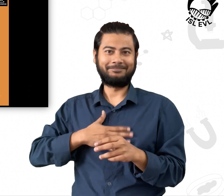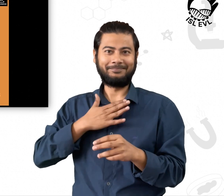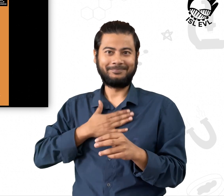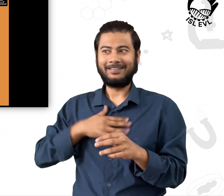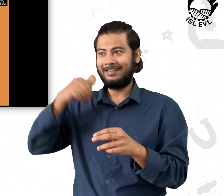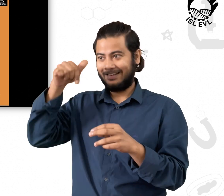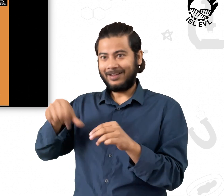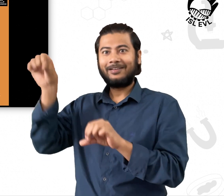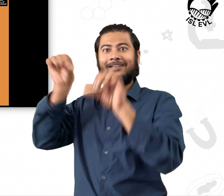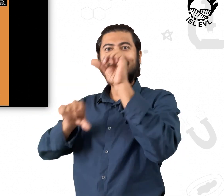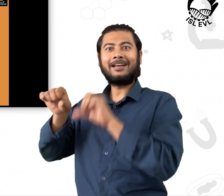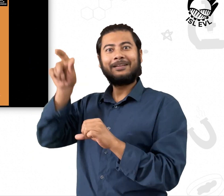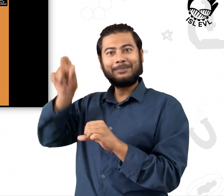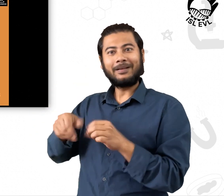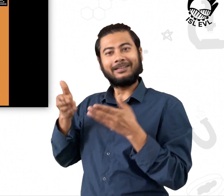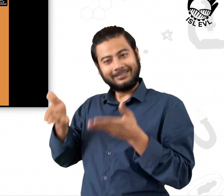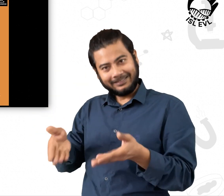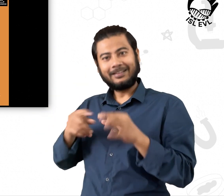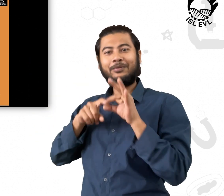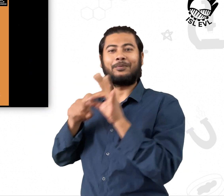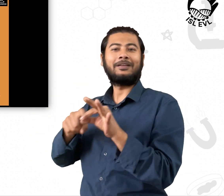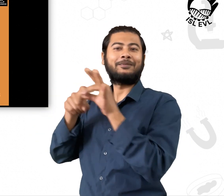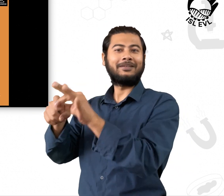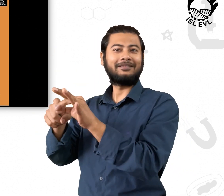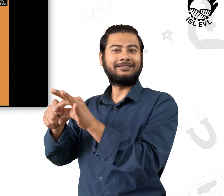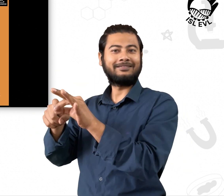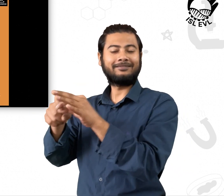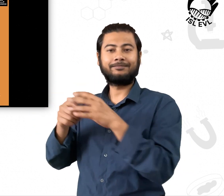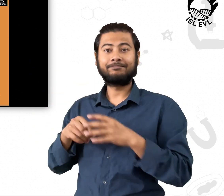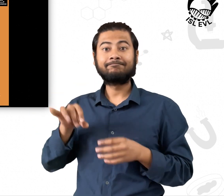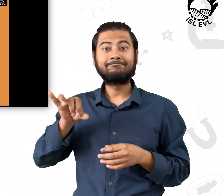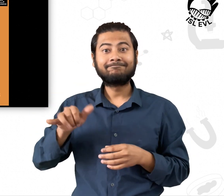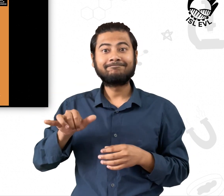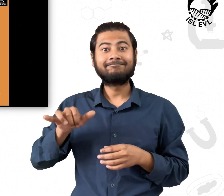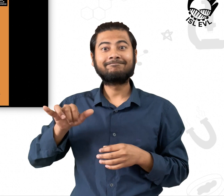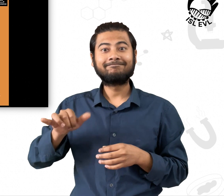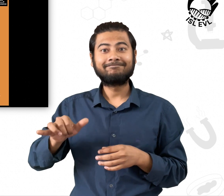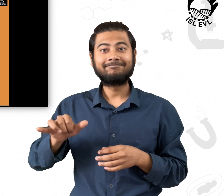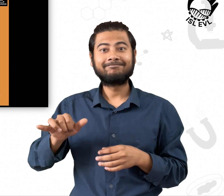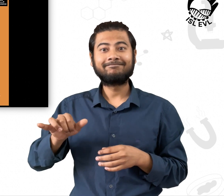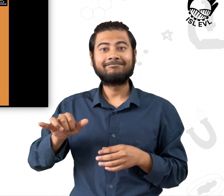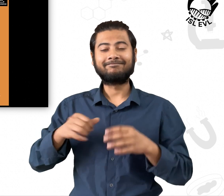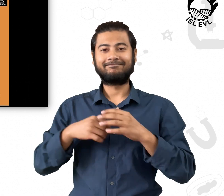Dr. Pandey in the next segment about this very same question. So stay tuned.